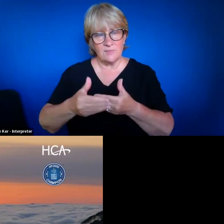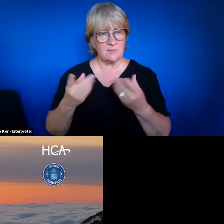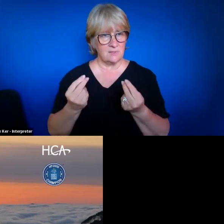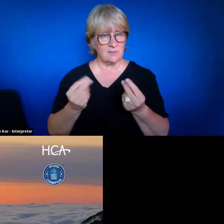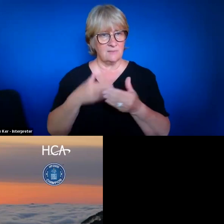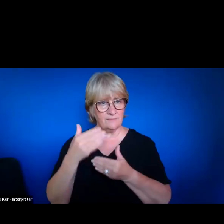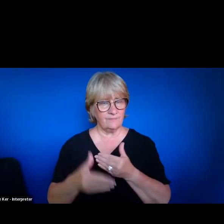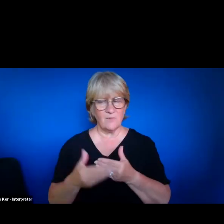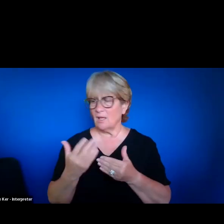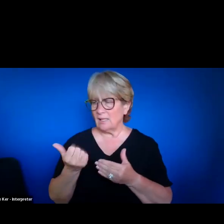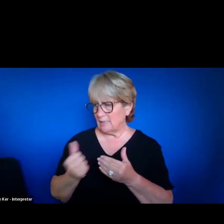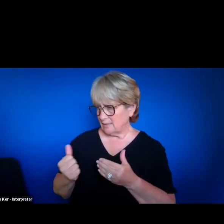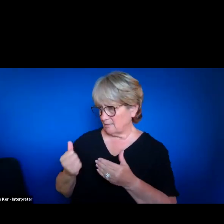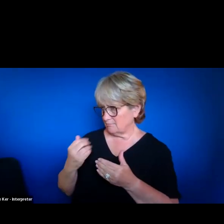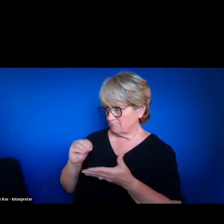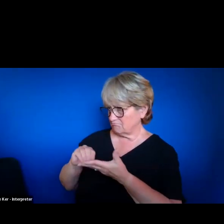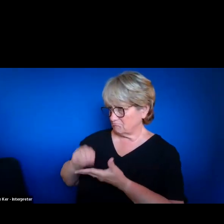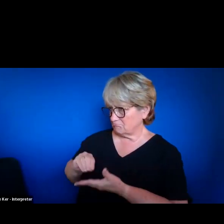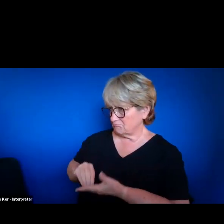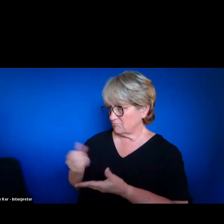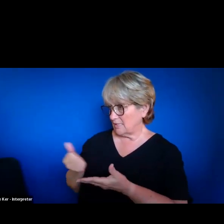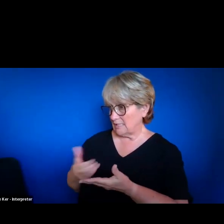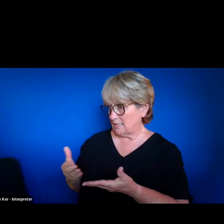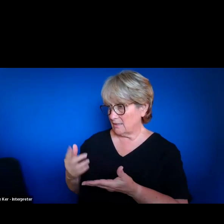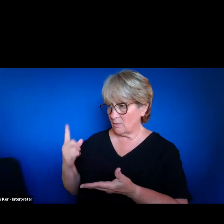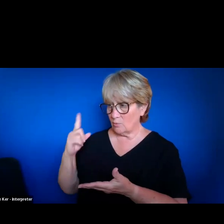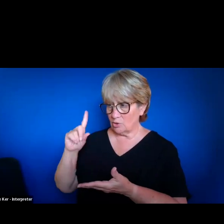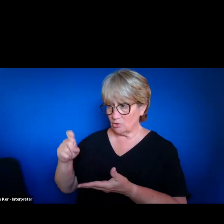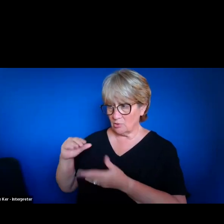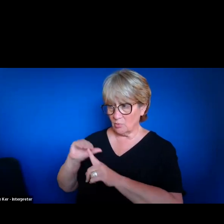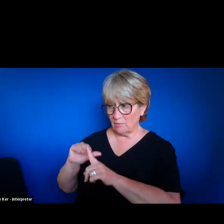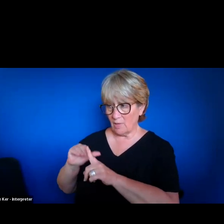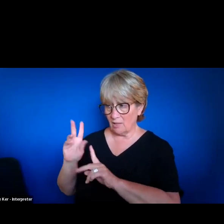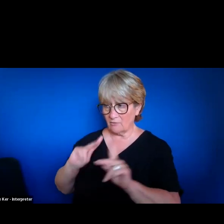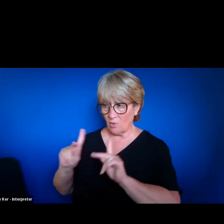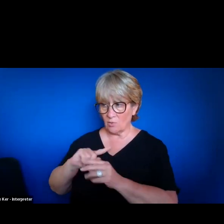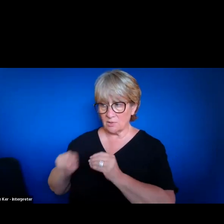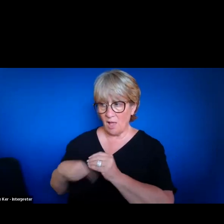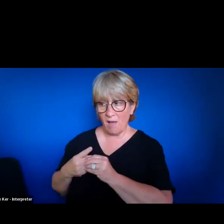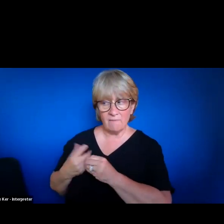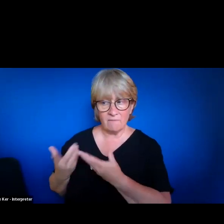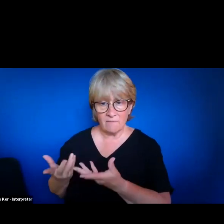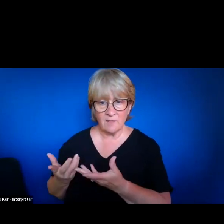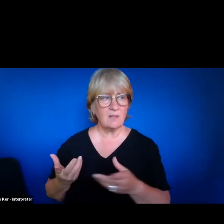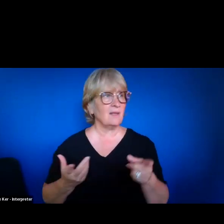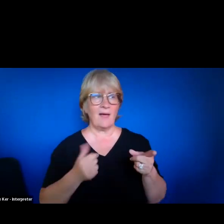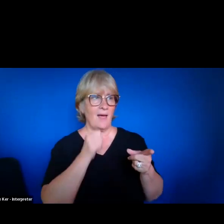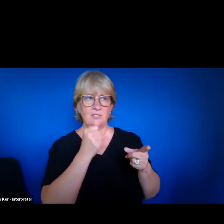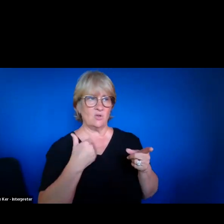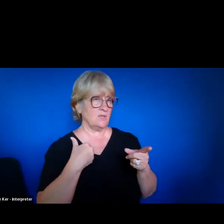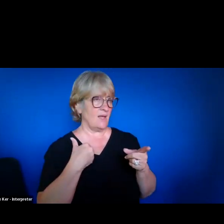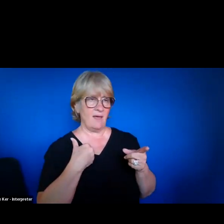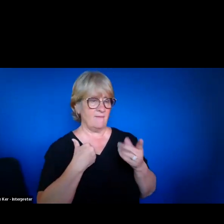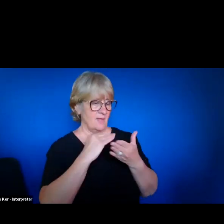take down any action items and next steps here that we should remind folks of? Jamie, I don't have a